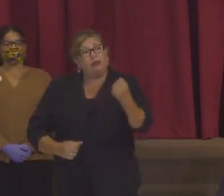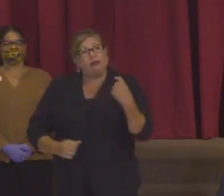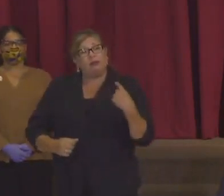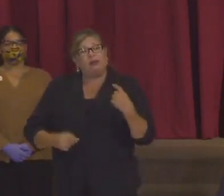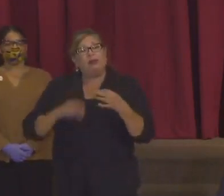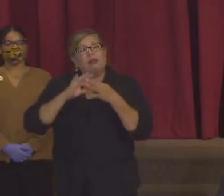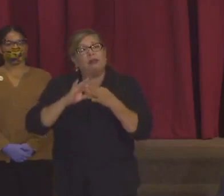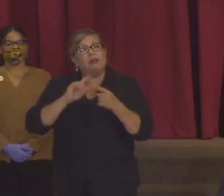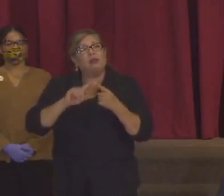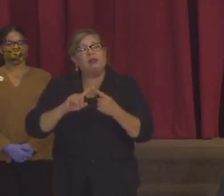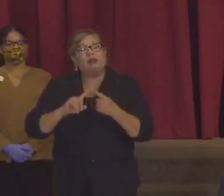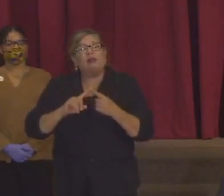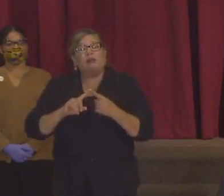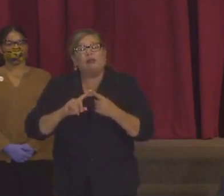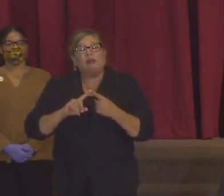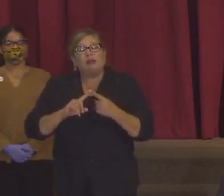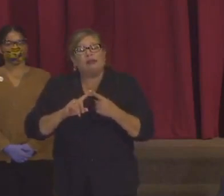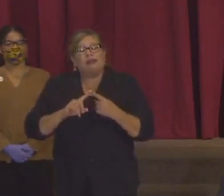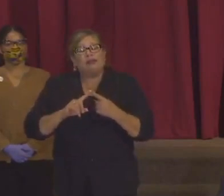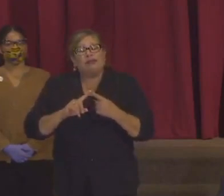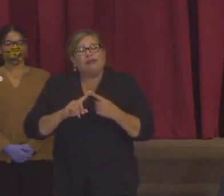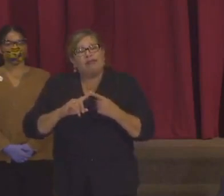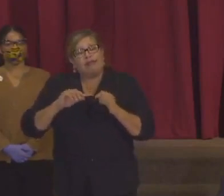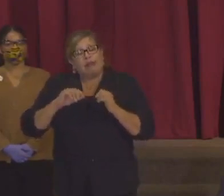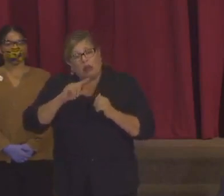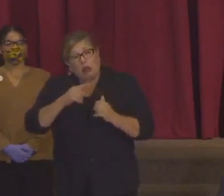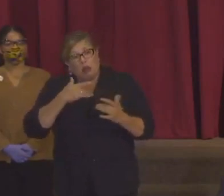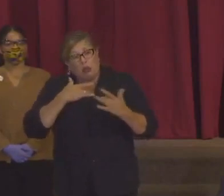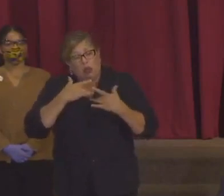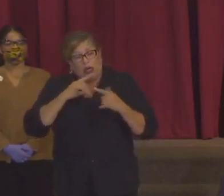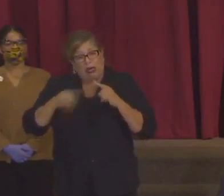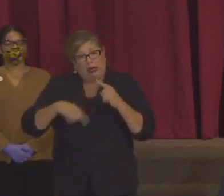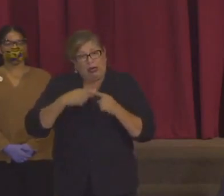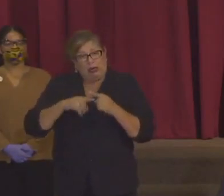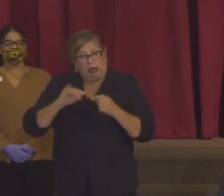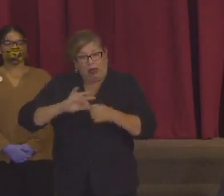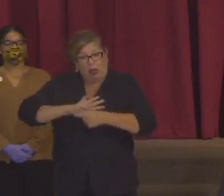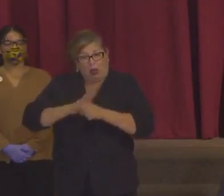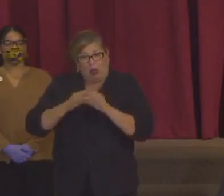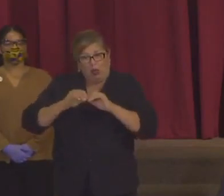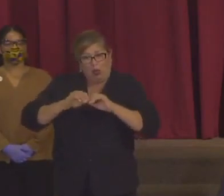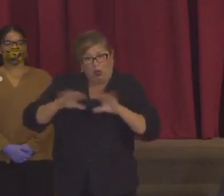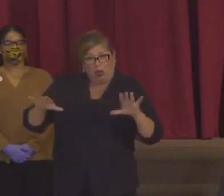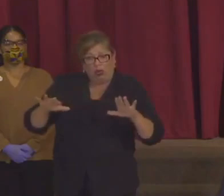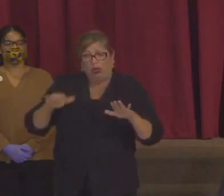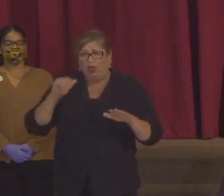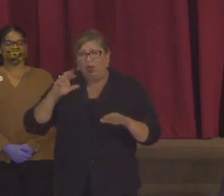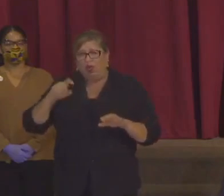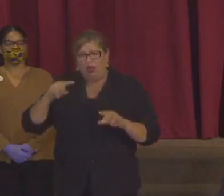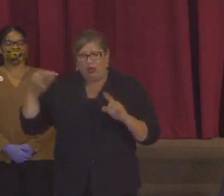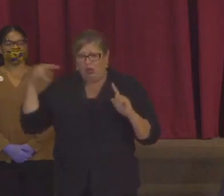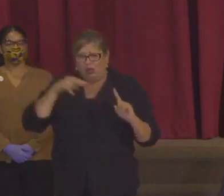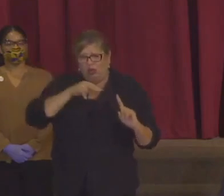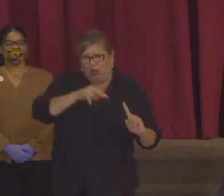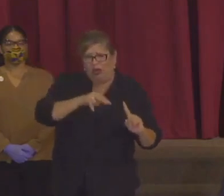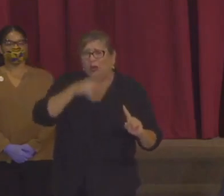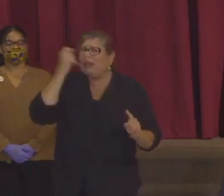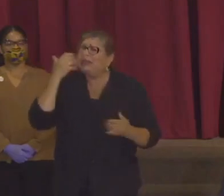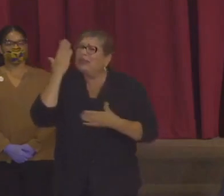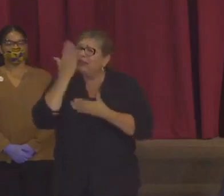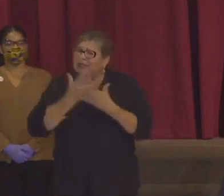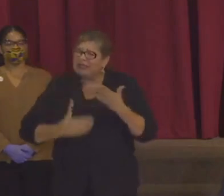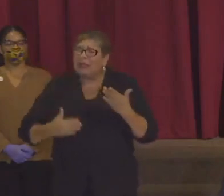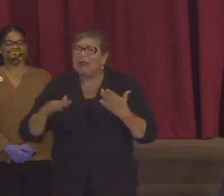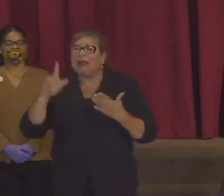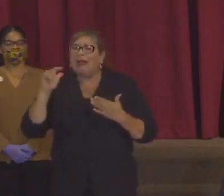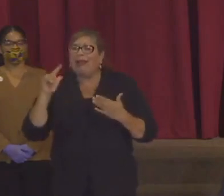these protests and how the state is tracking any related spread. And after we saw testing sites close in Los Angeles as curfews went